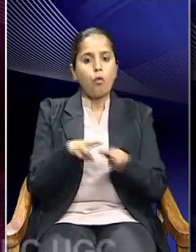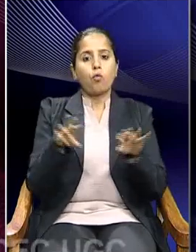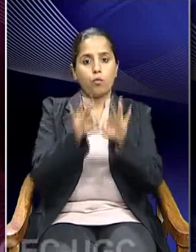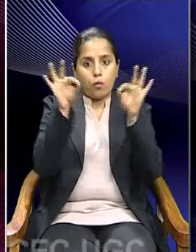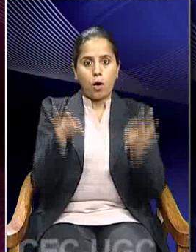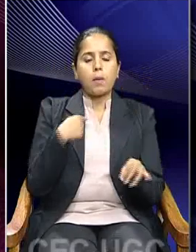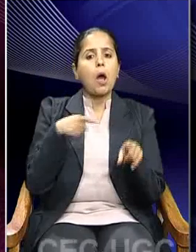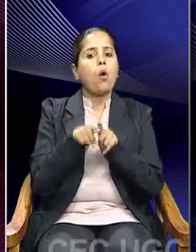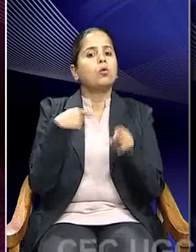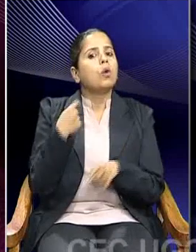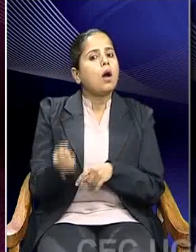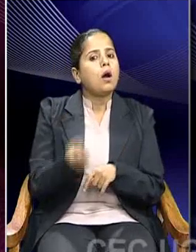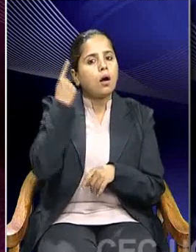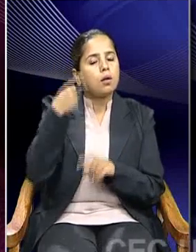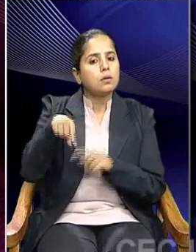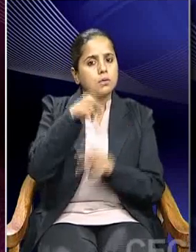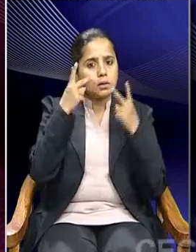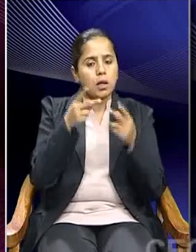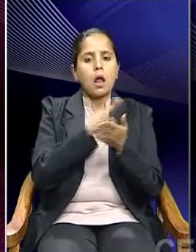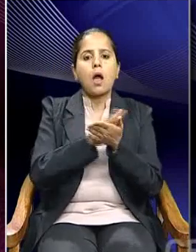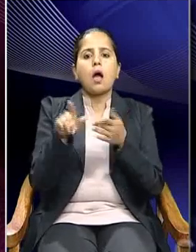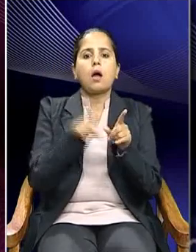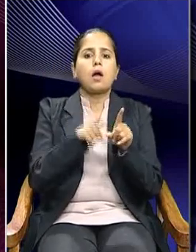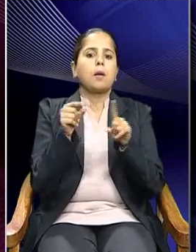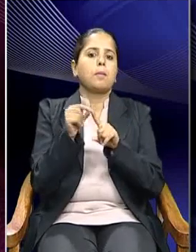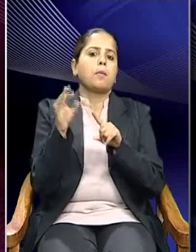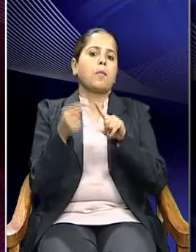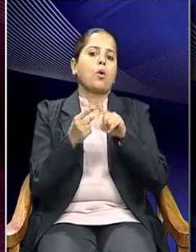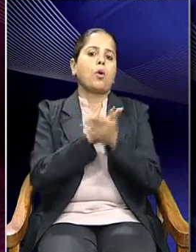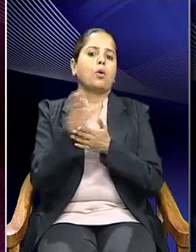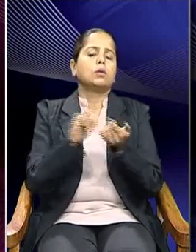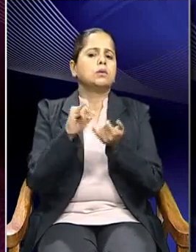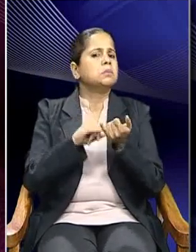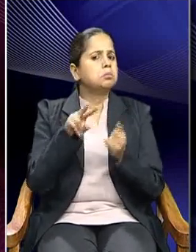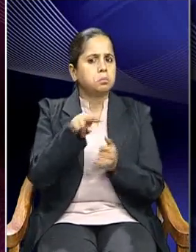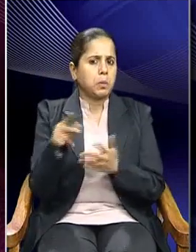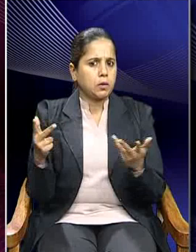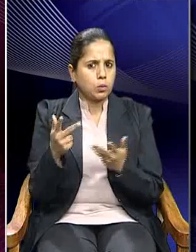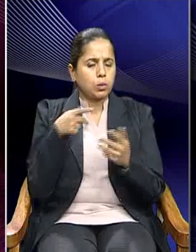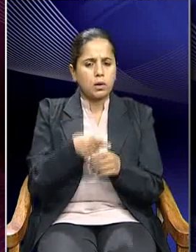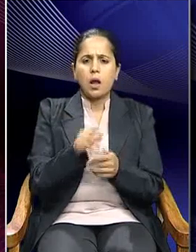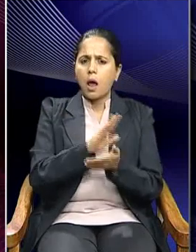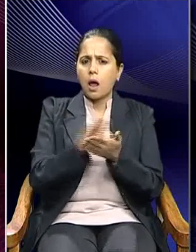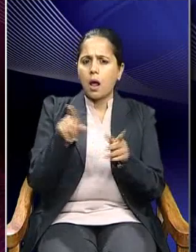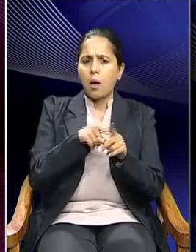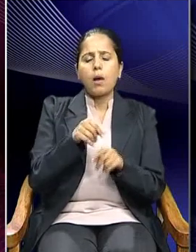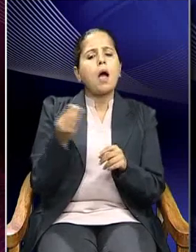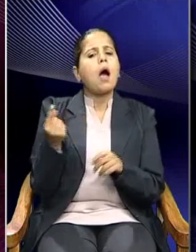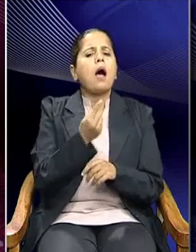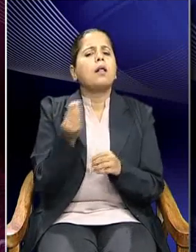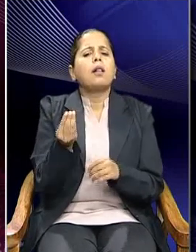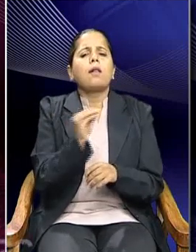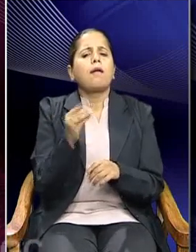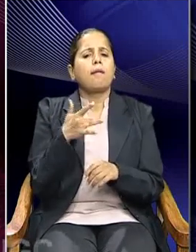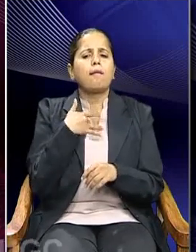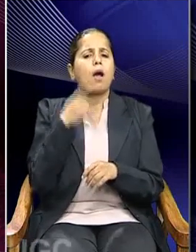we also understand what is a hypothesis. A hypothesis is merely an idea. It's a